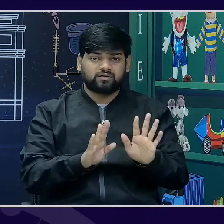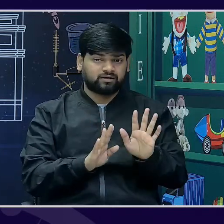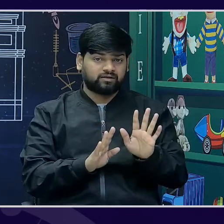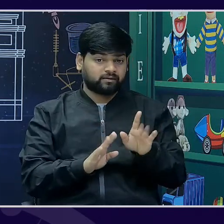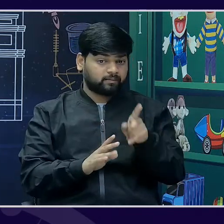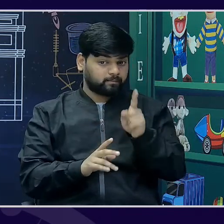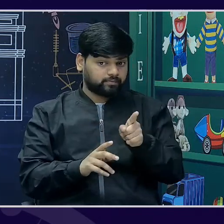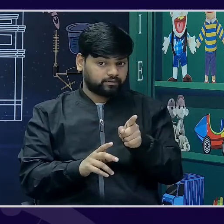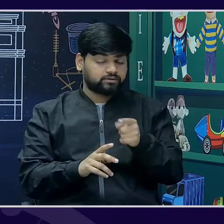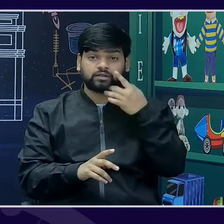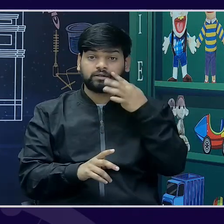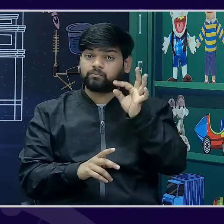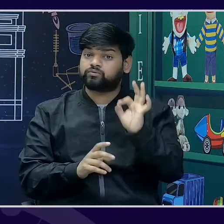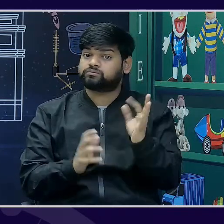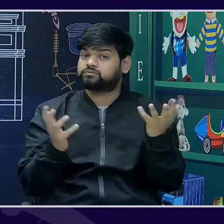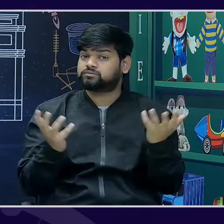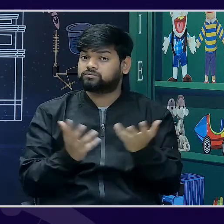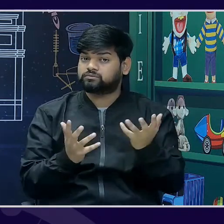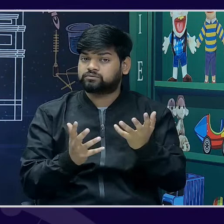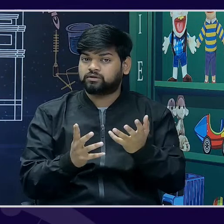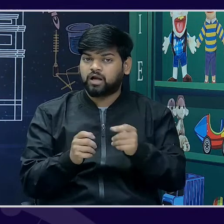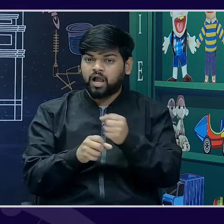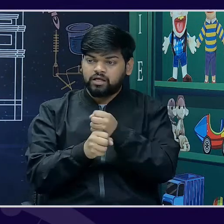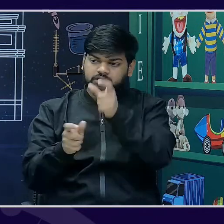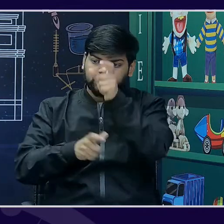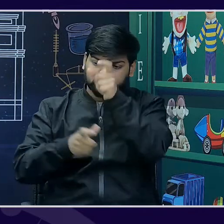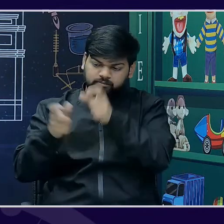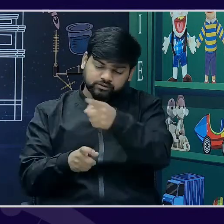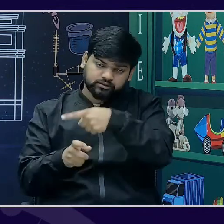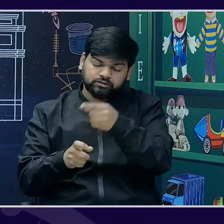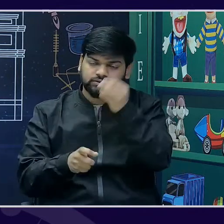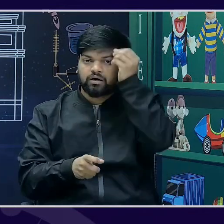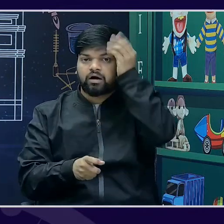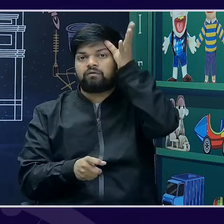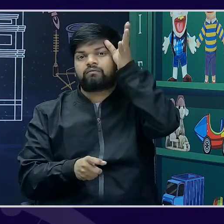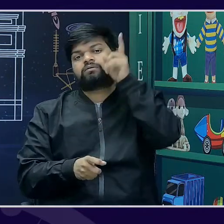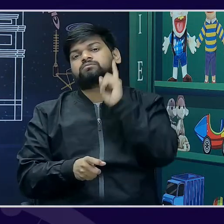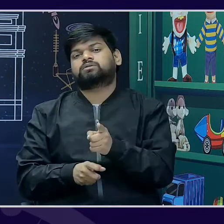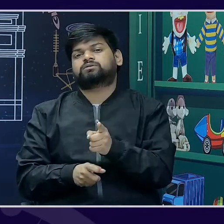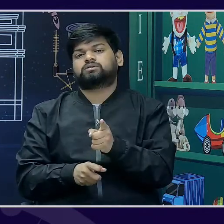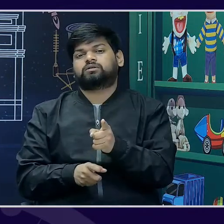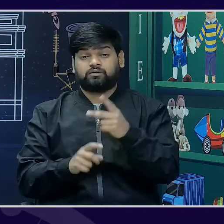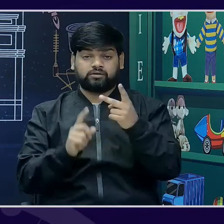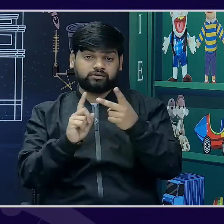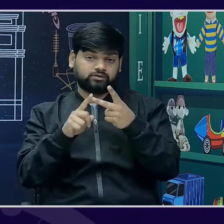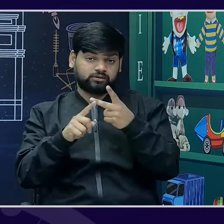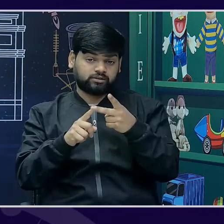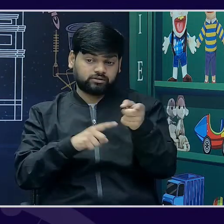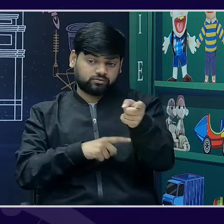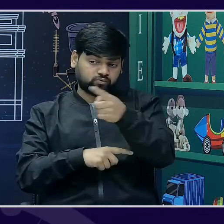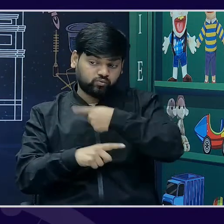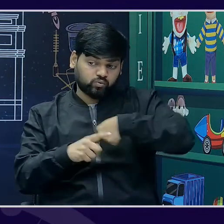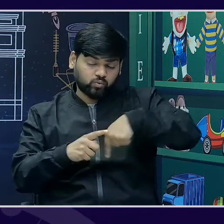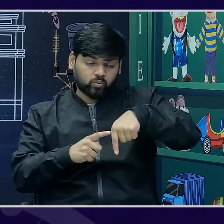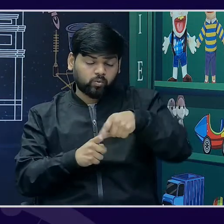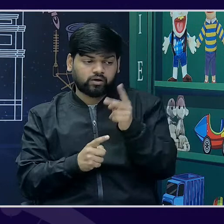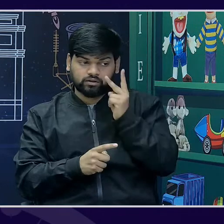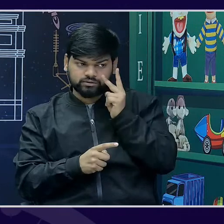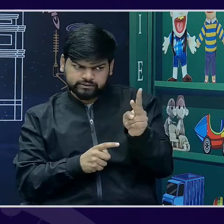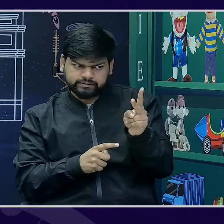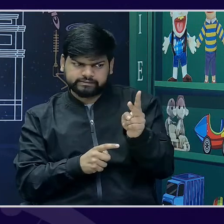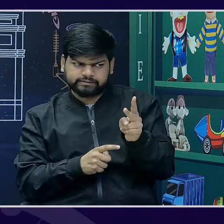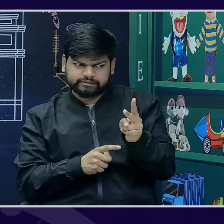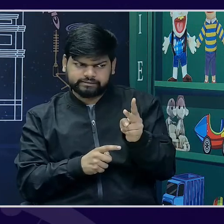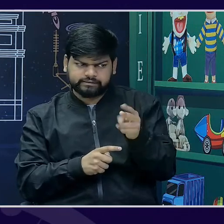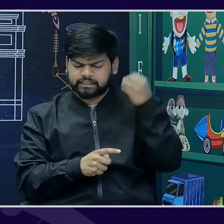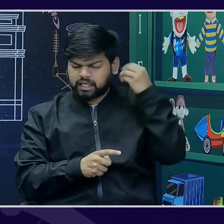loss, about the hearing aid, about the cochlear implant, and their acceptance for these children who